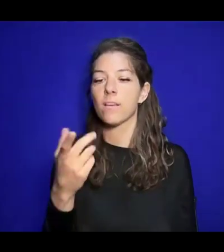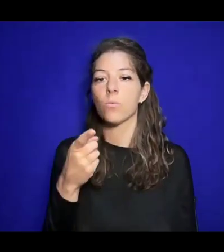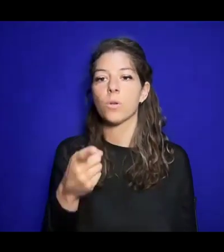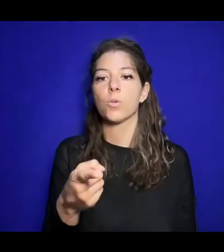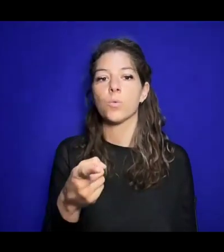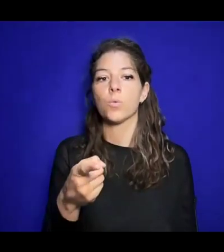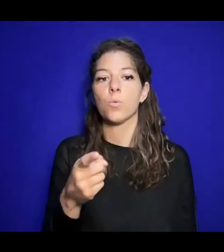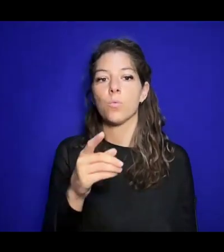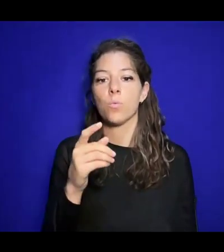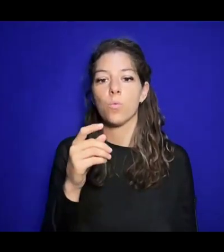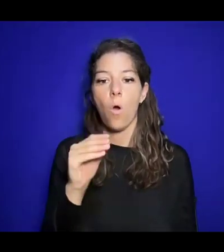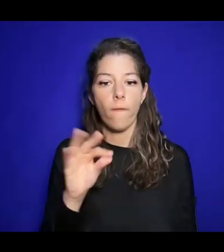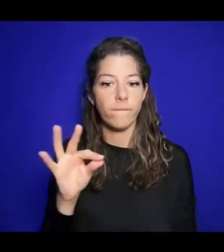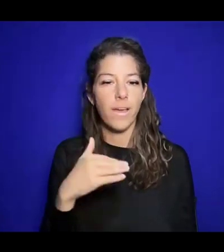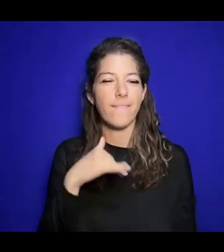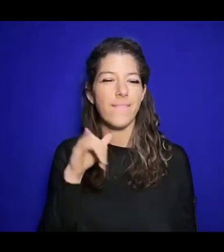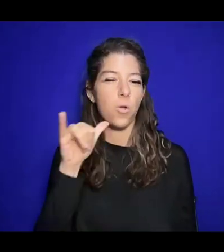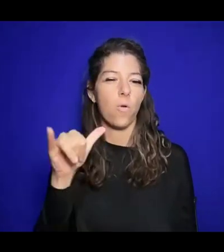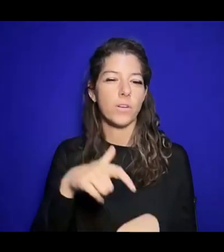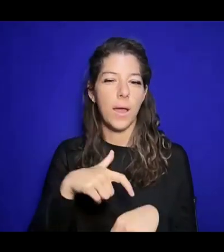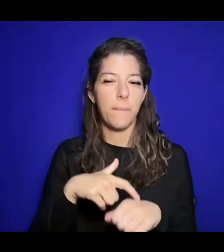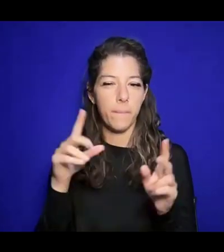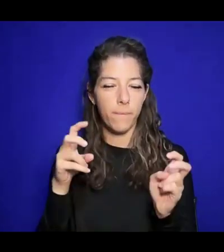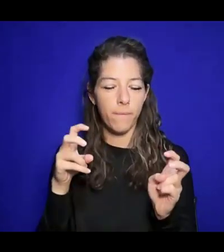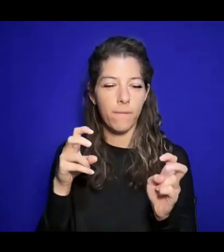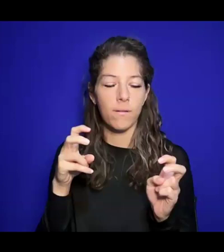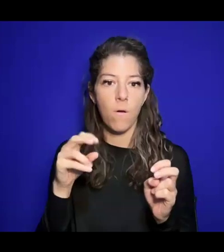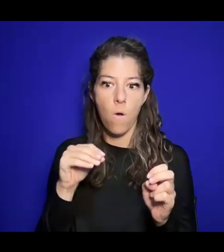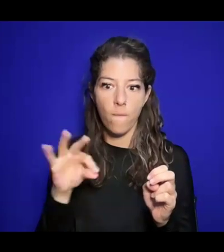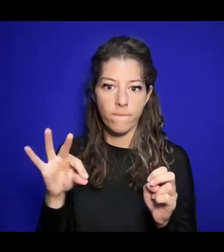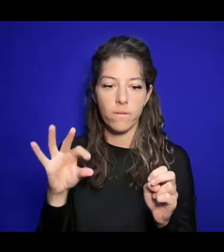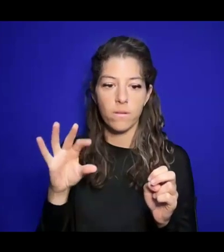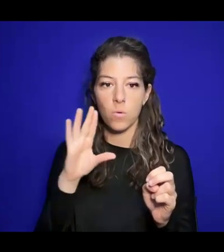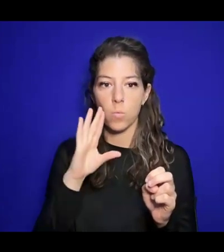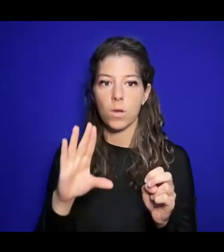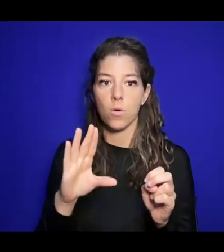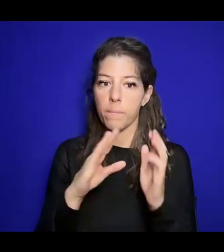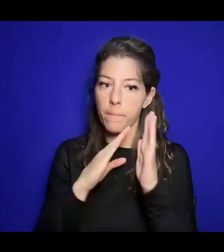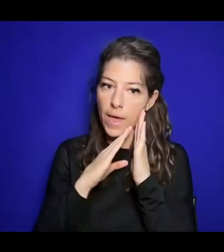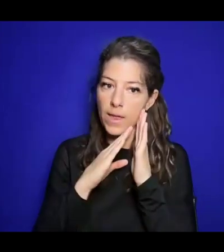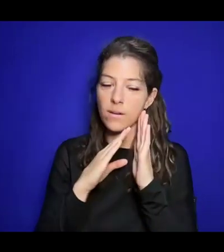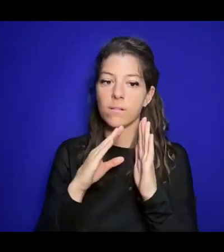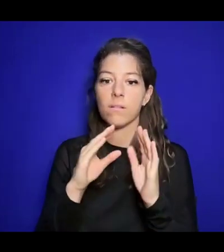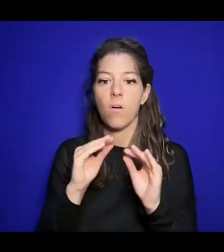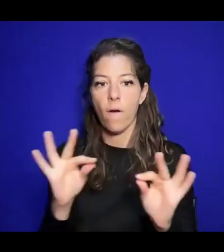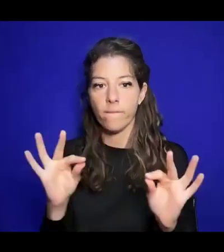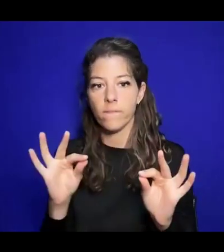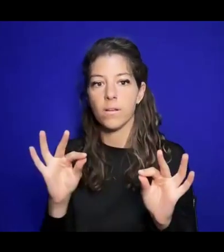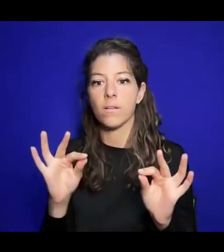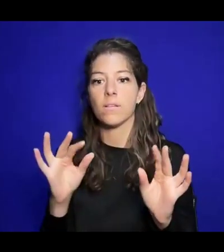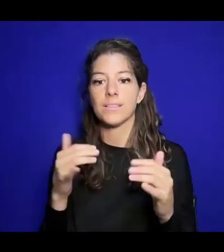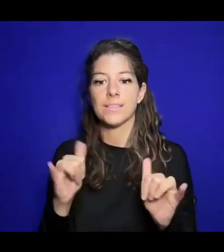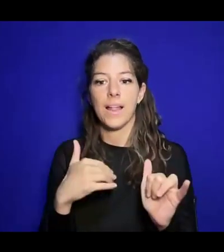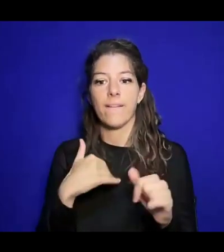this device off, there's a hangover period. So when you turn the device off, you're going to go to bed, you turn the device off, you still